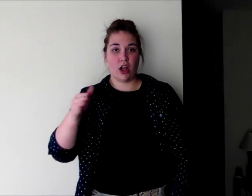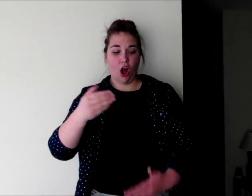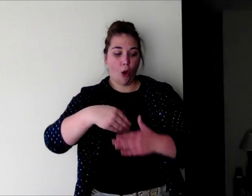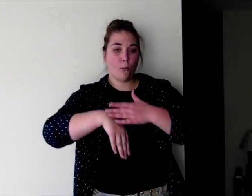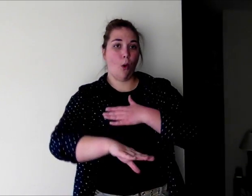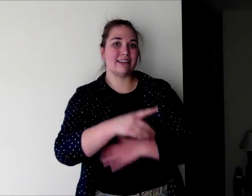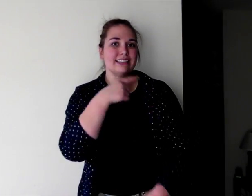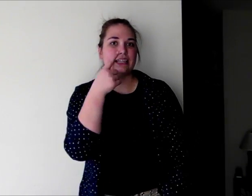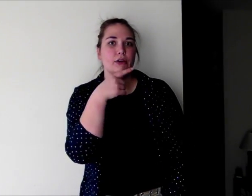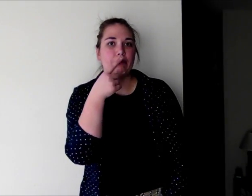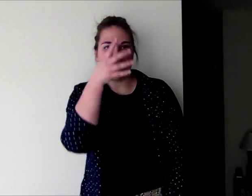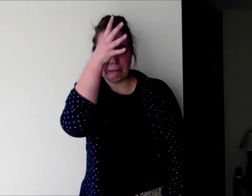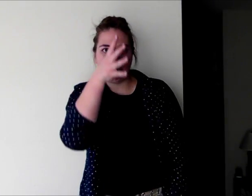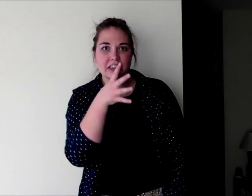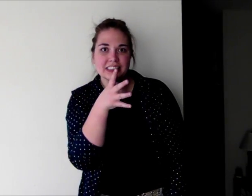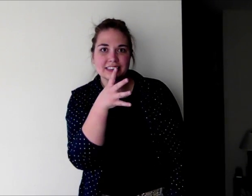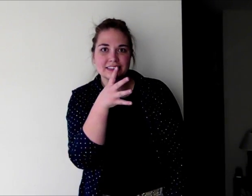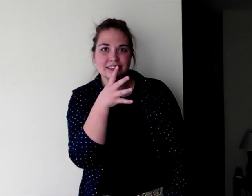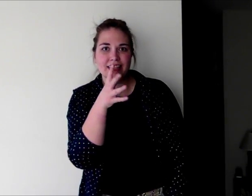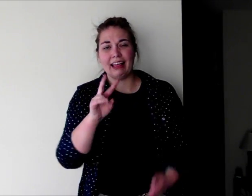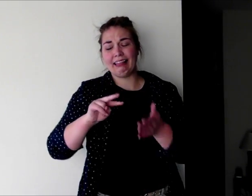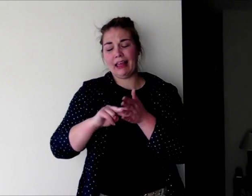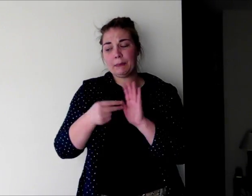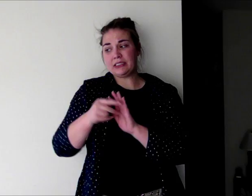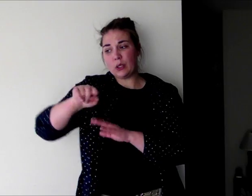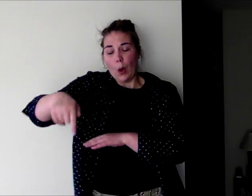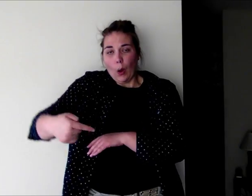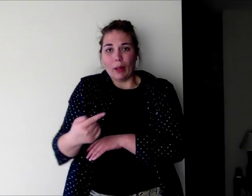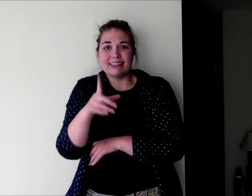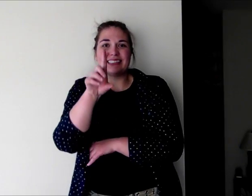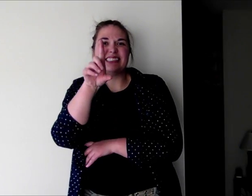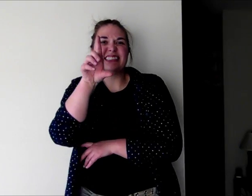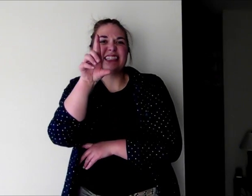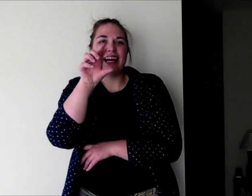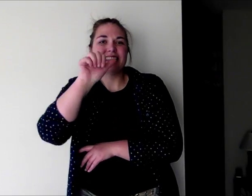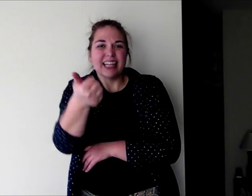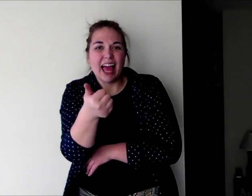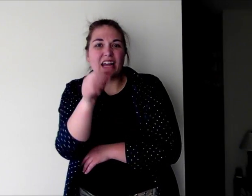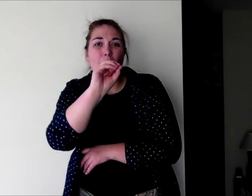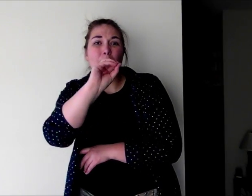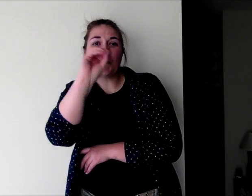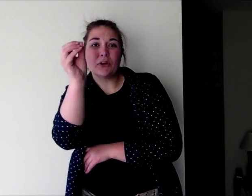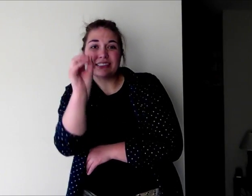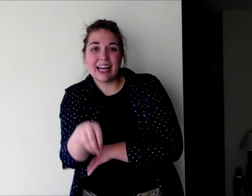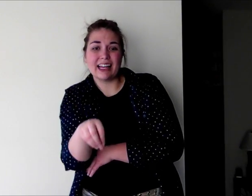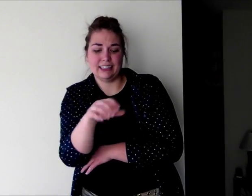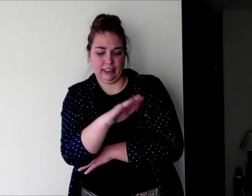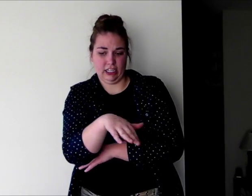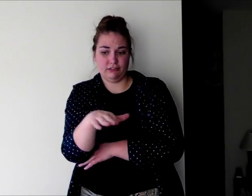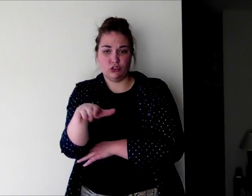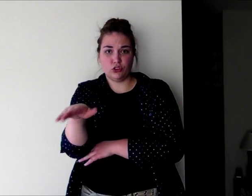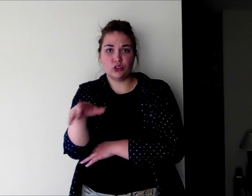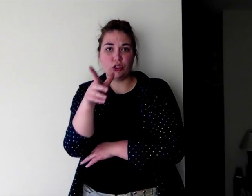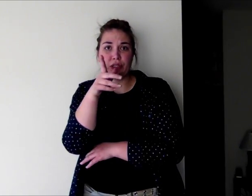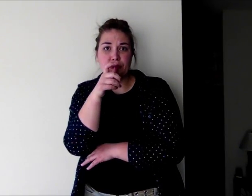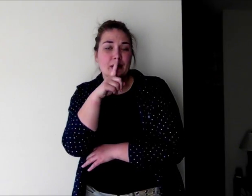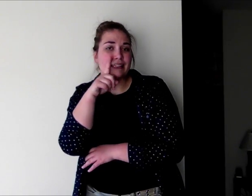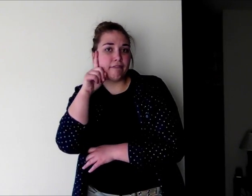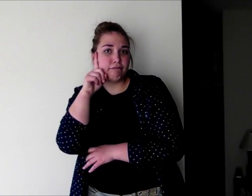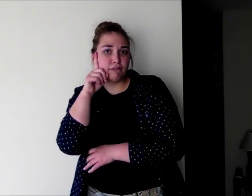90% of deaf children are born to hearing parents? That means that only 10% of